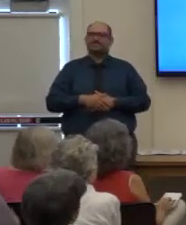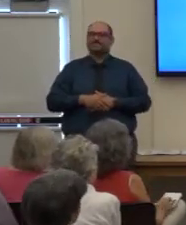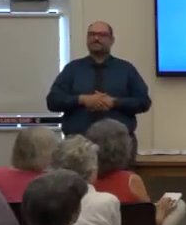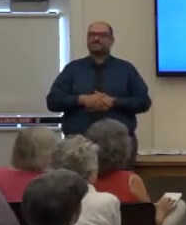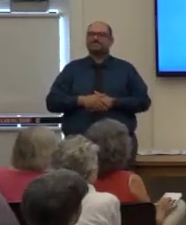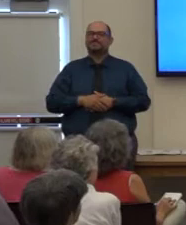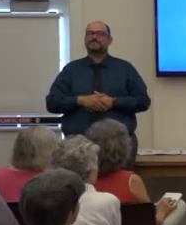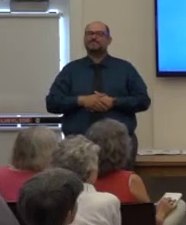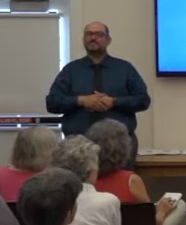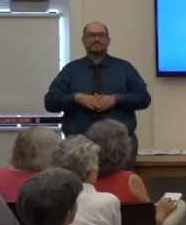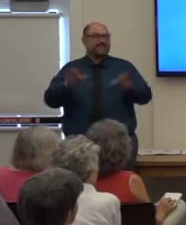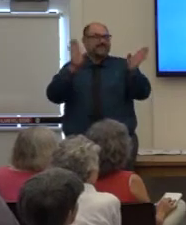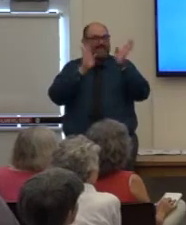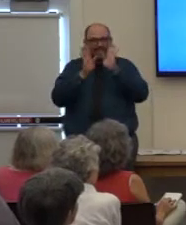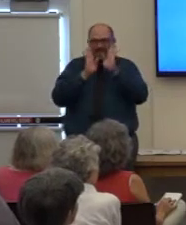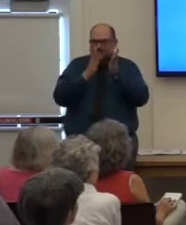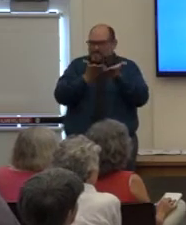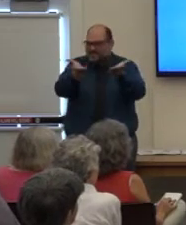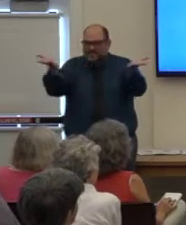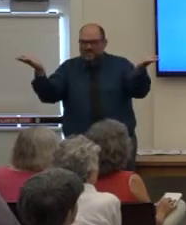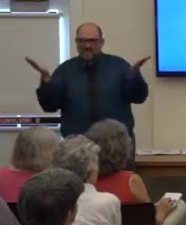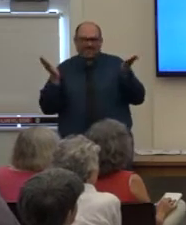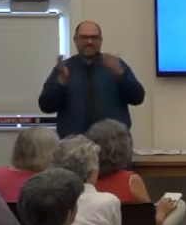Hello, everyone. Welcome.